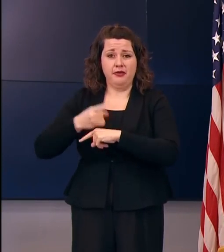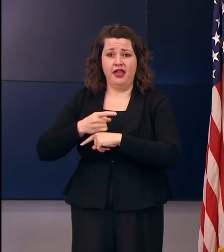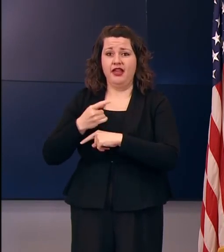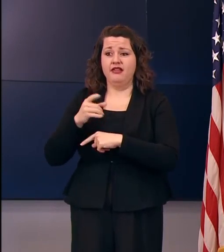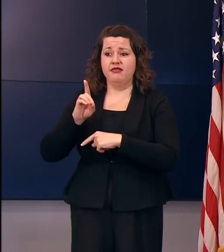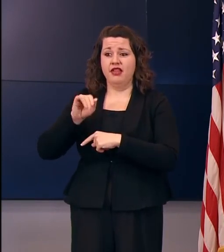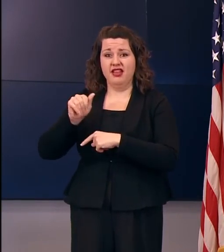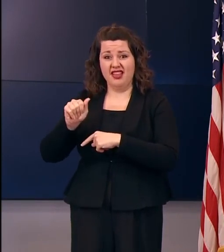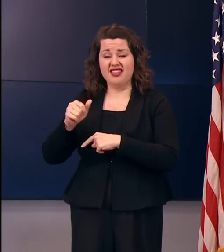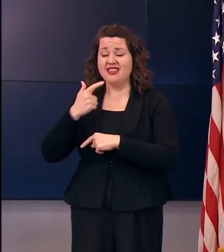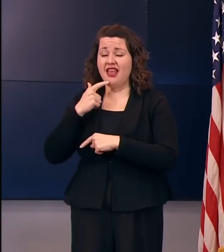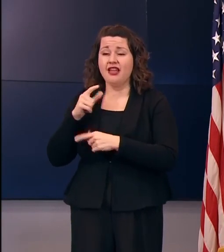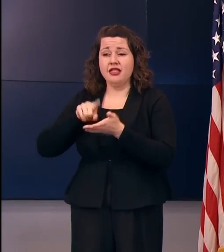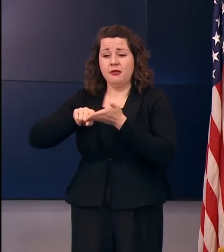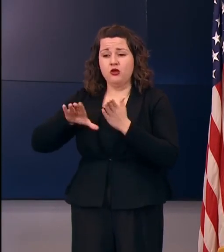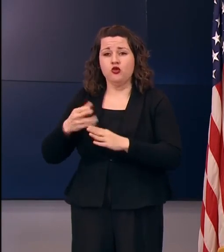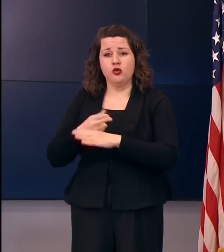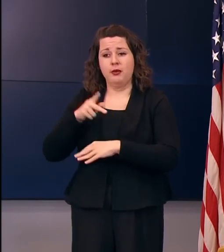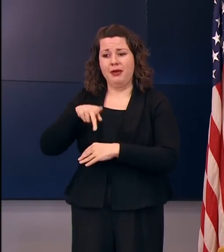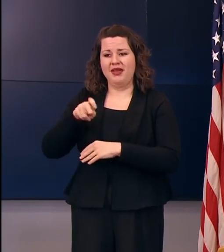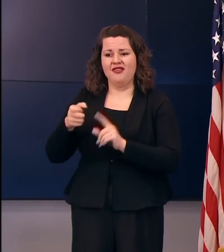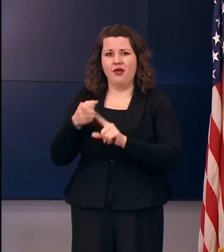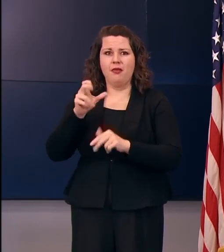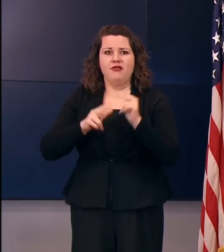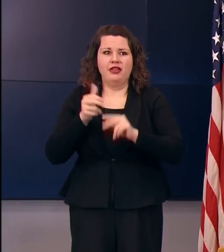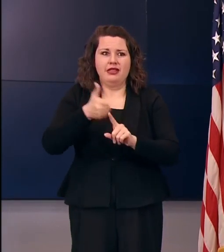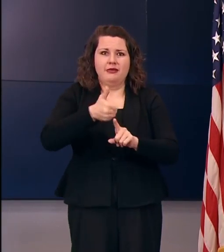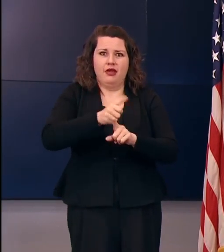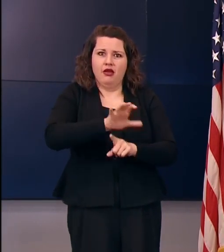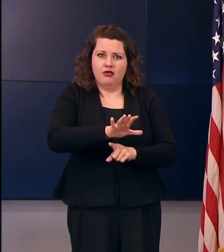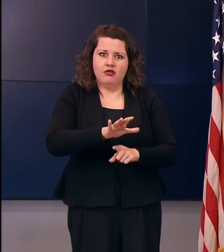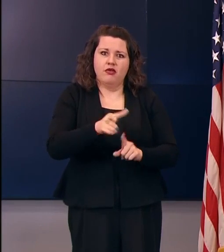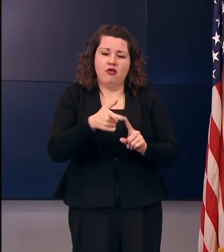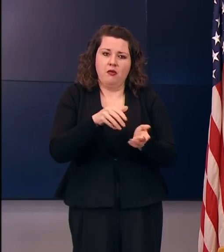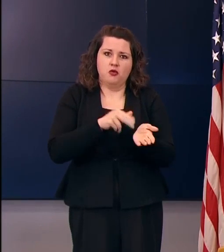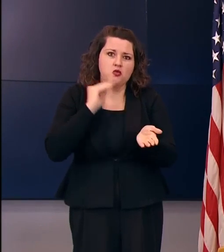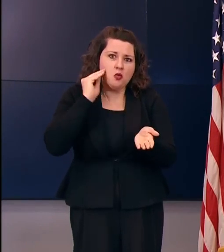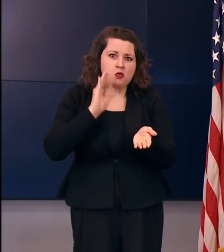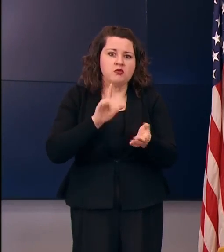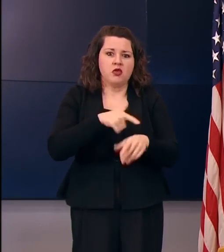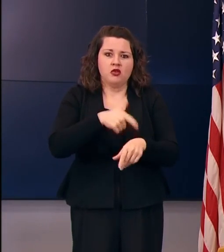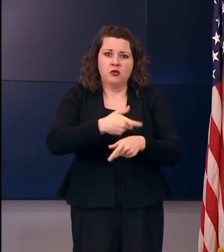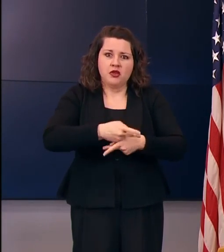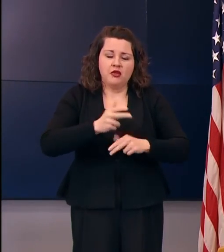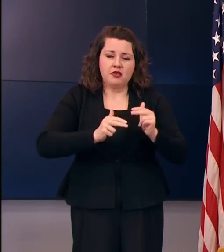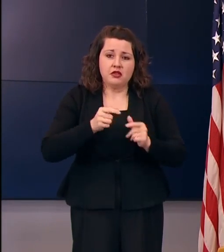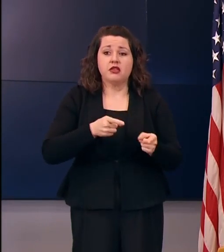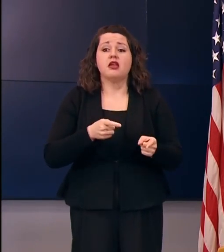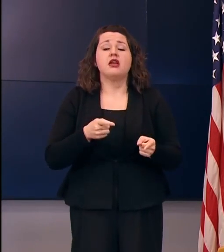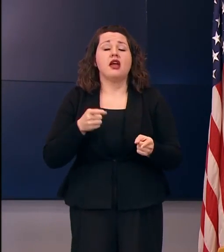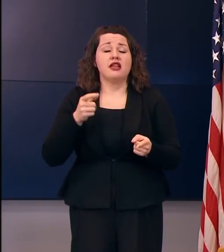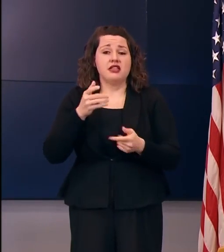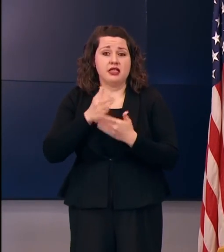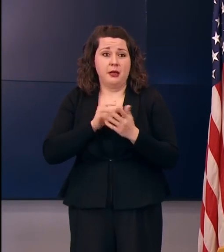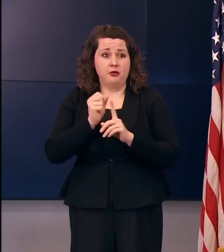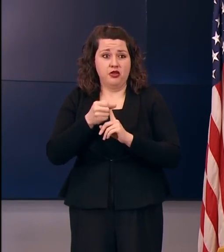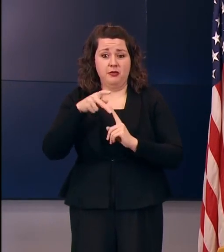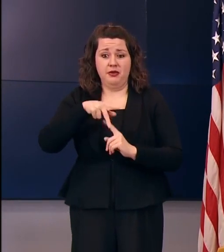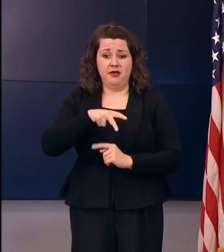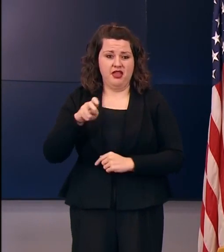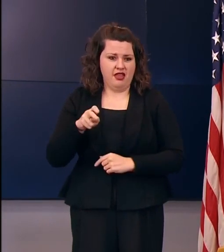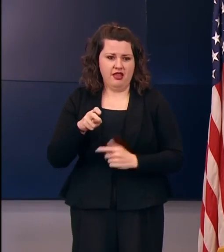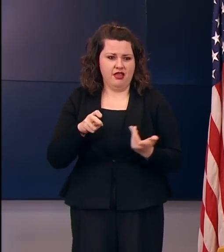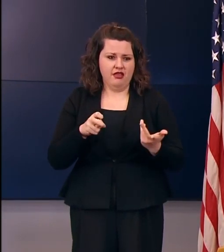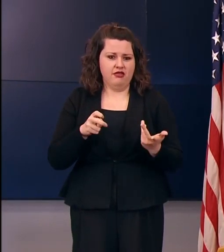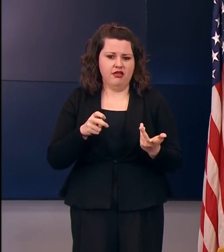using PPE from the facilities themselves, and that in some cases PPE was deemed to be not